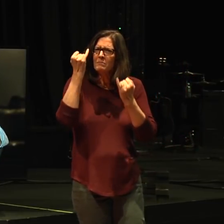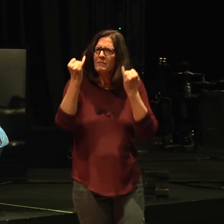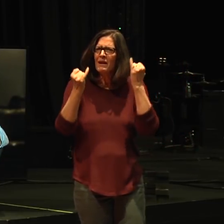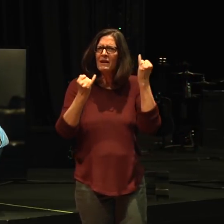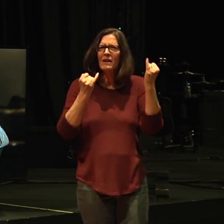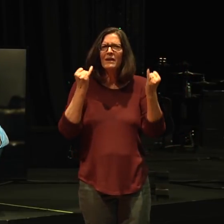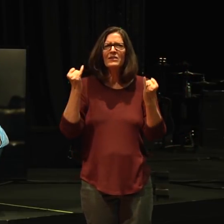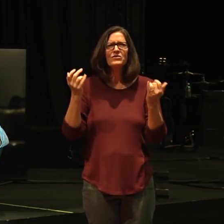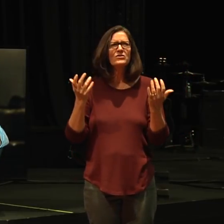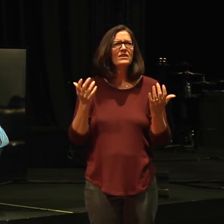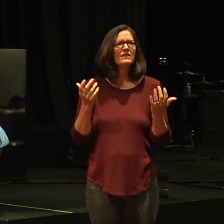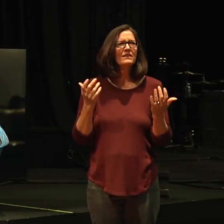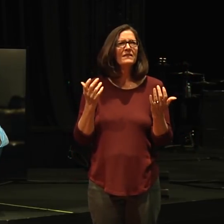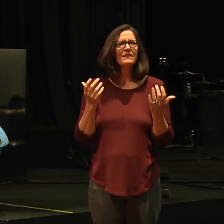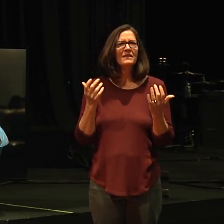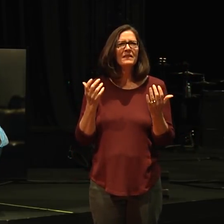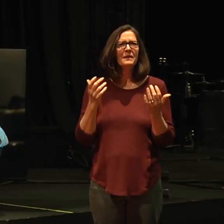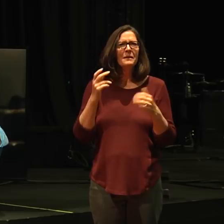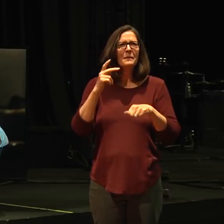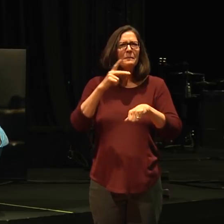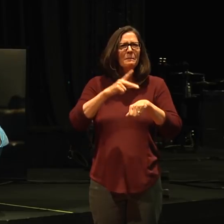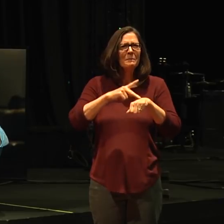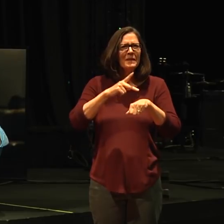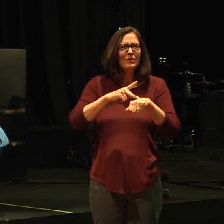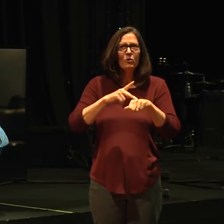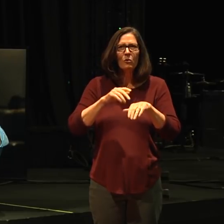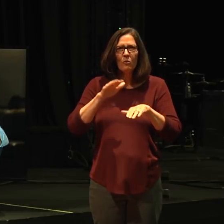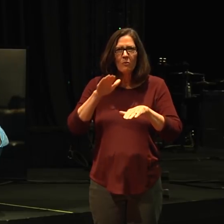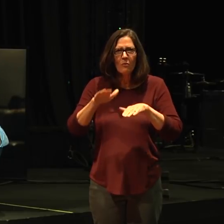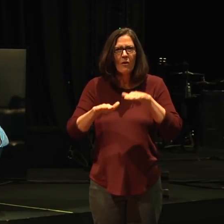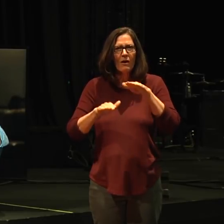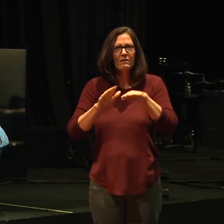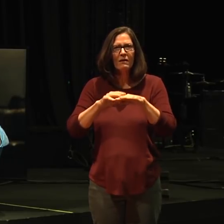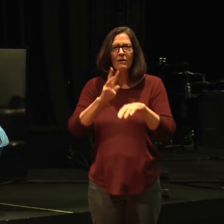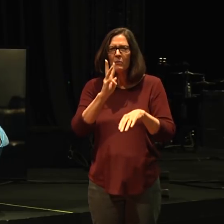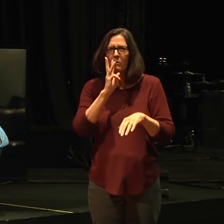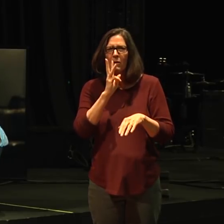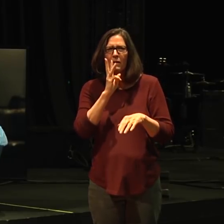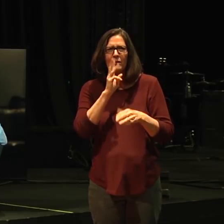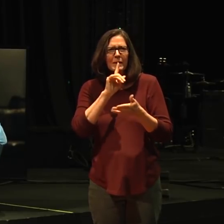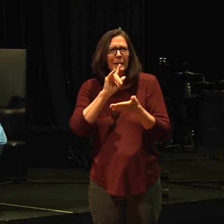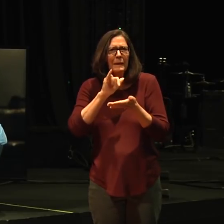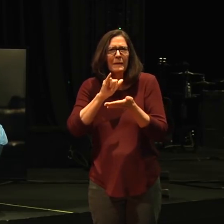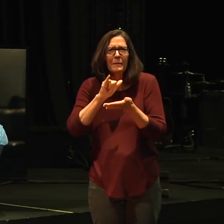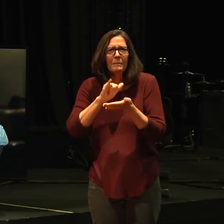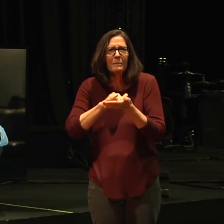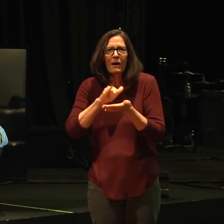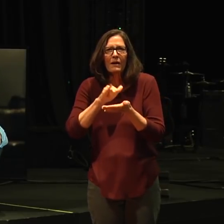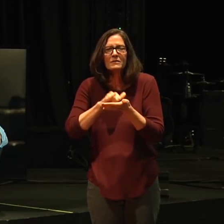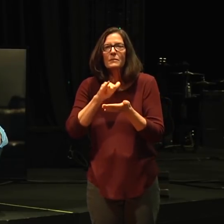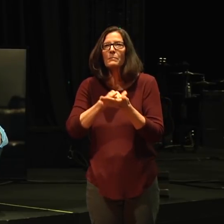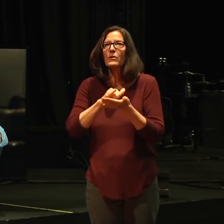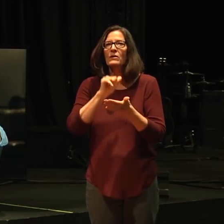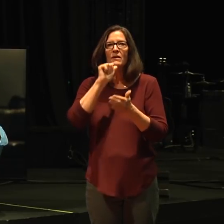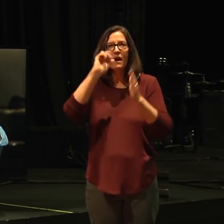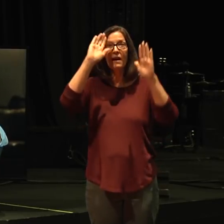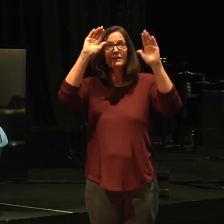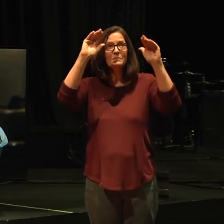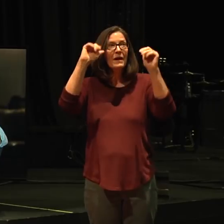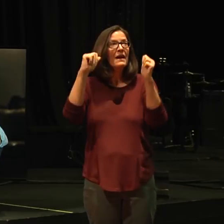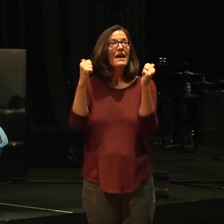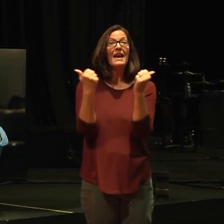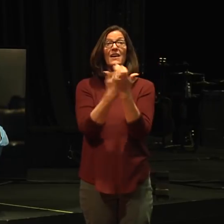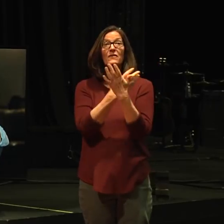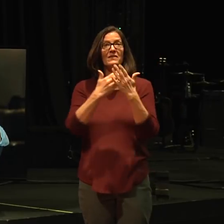right? He just did the impossible. Right? He did the unexpected. Everything was